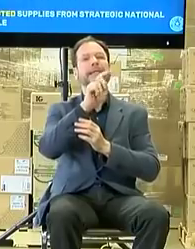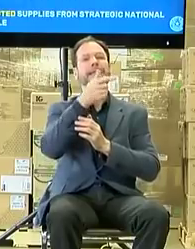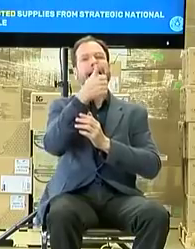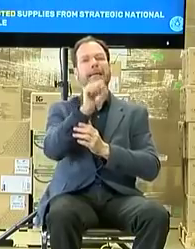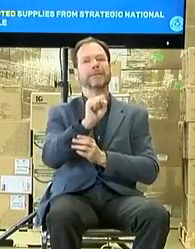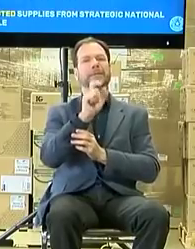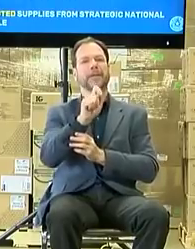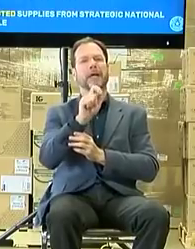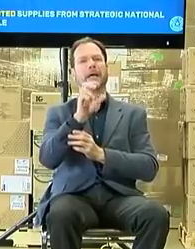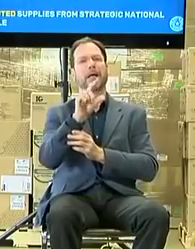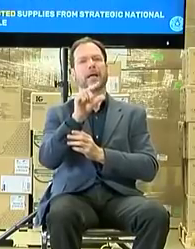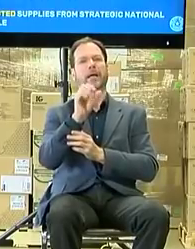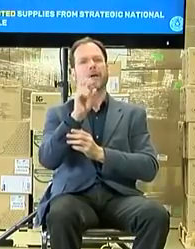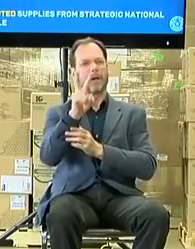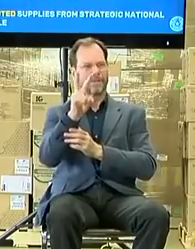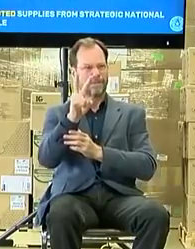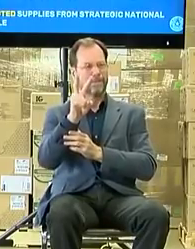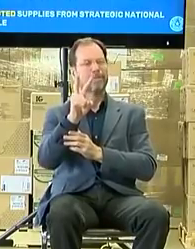www.texas.gov. That's